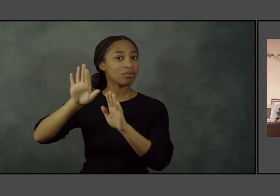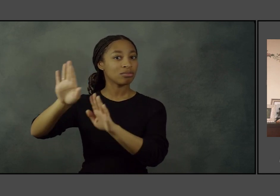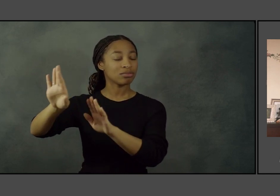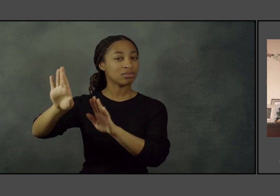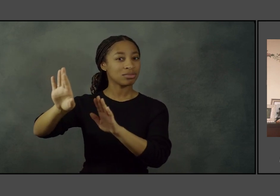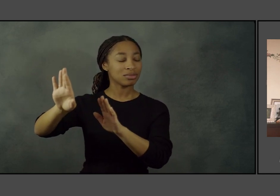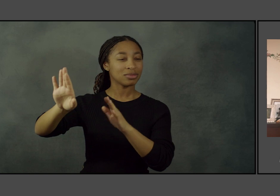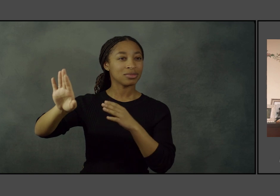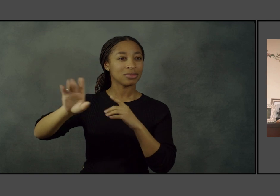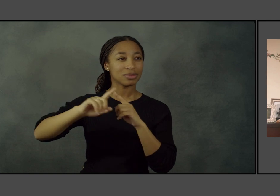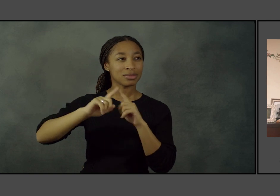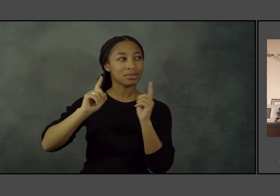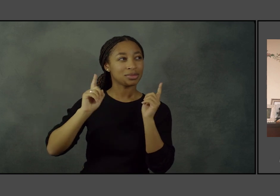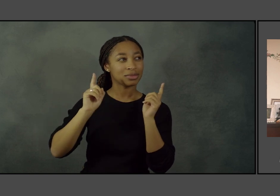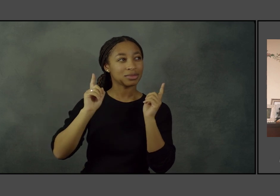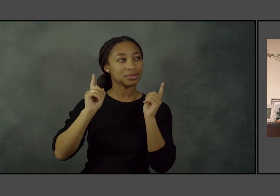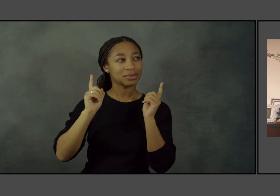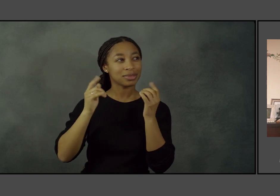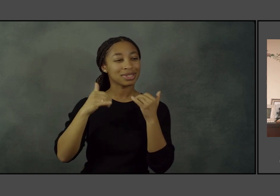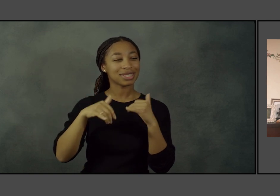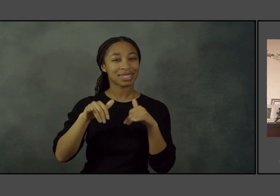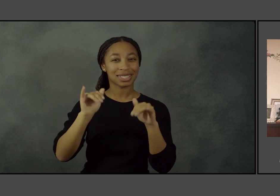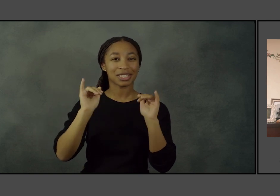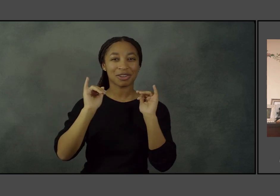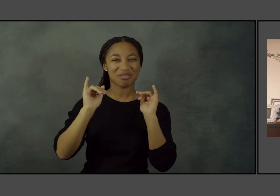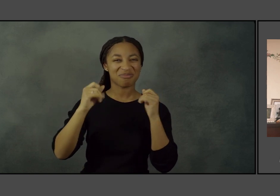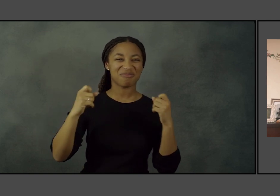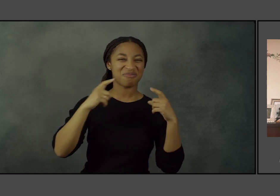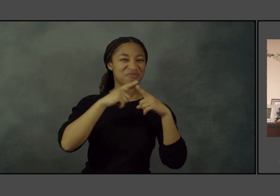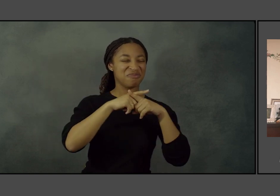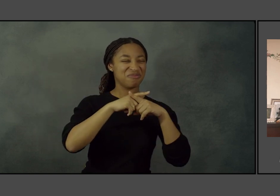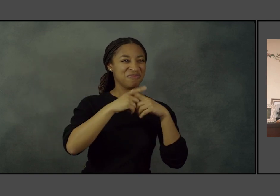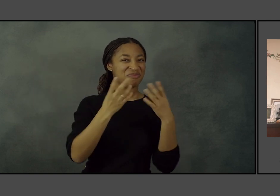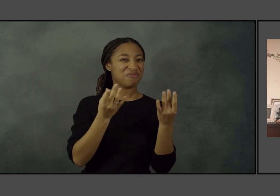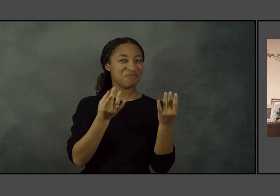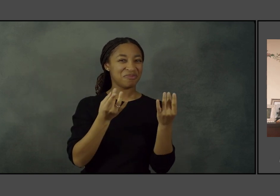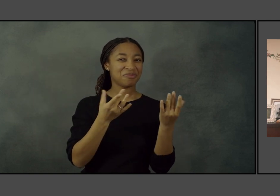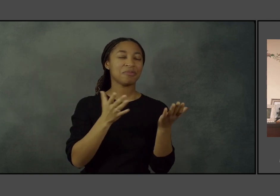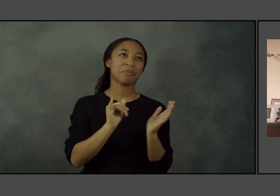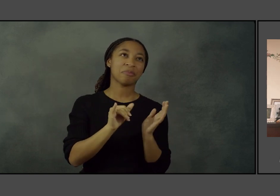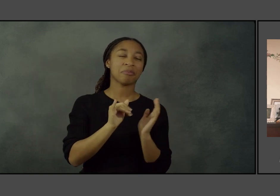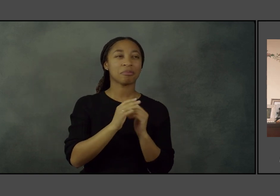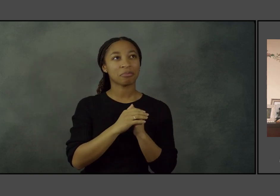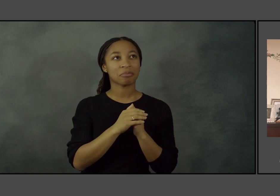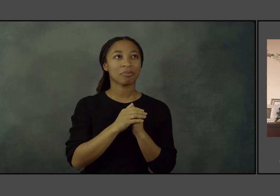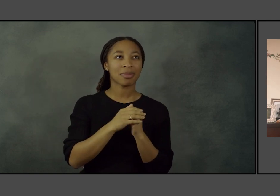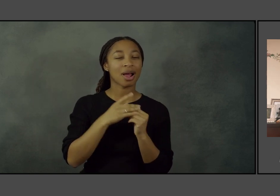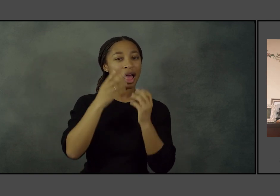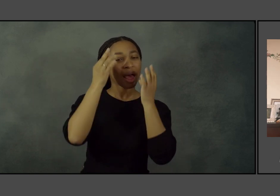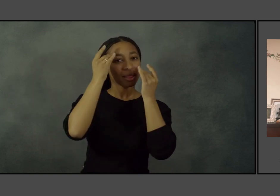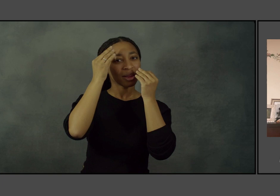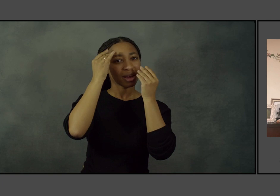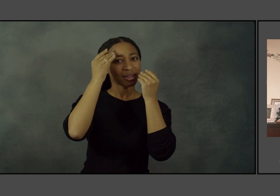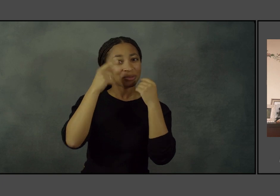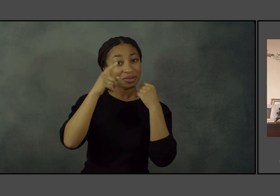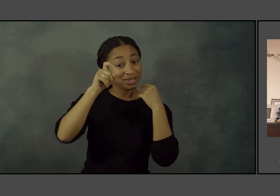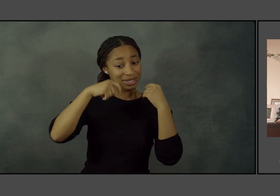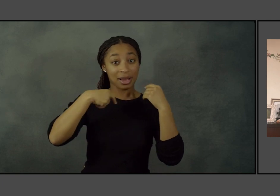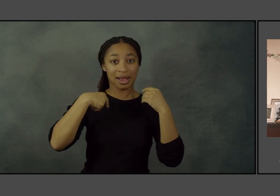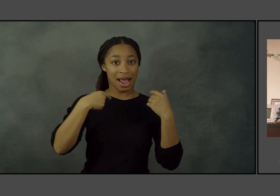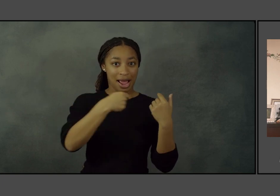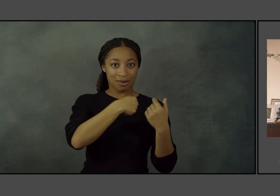still some, as I said, something I'm conflicted about. And I think that we have to have these as educators. We have to have these